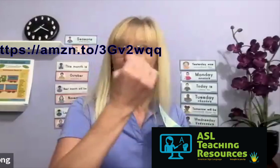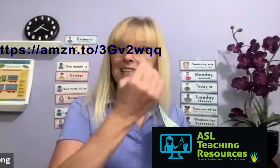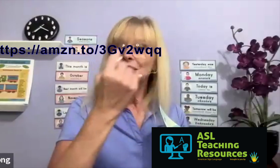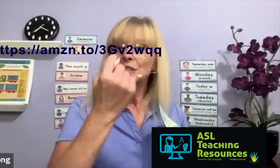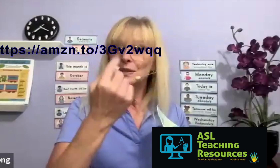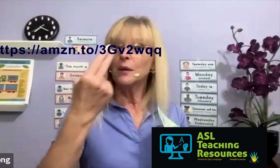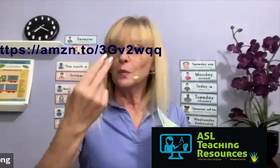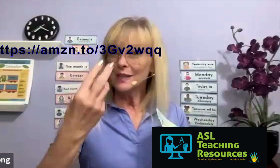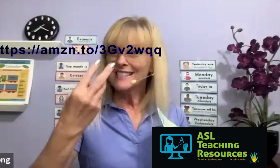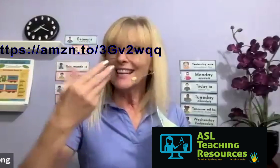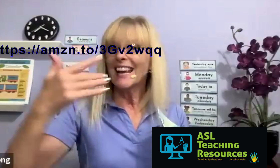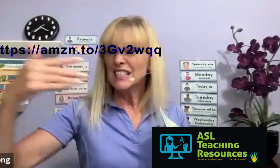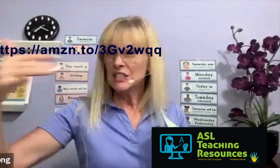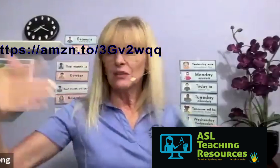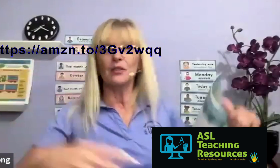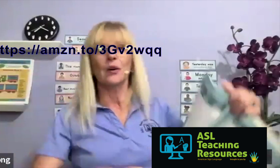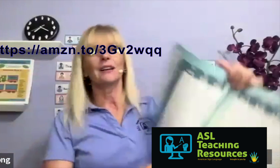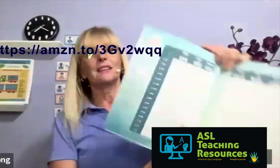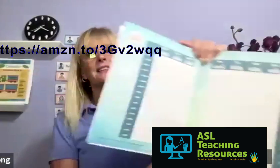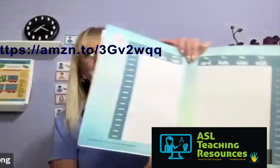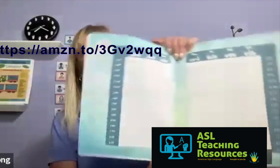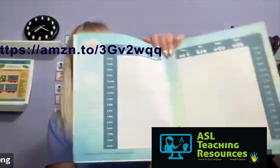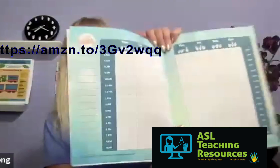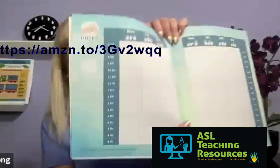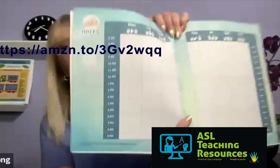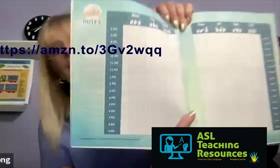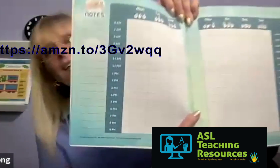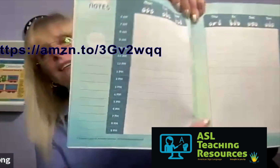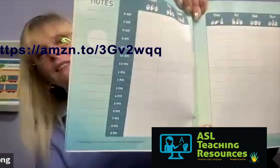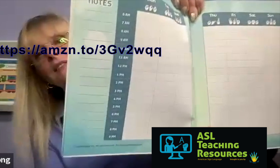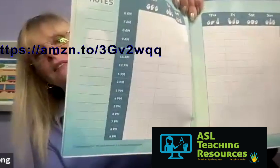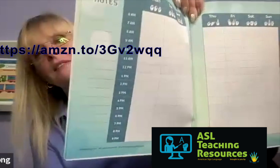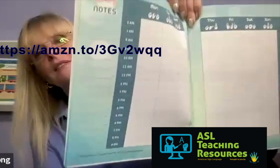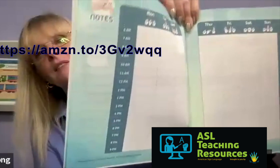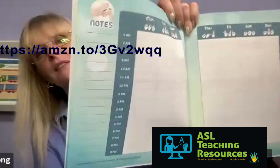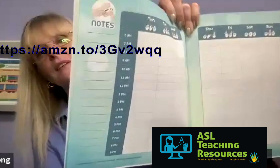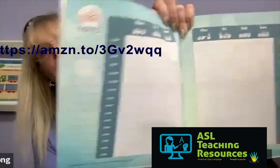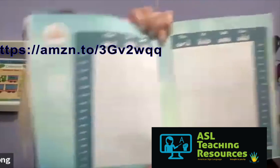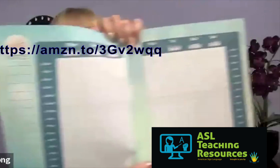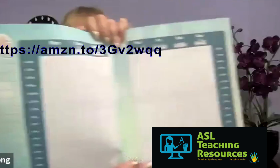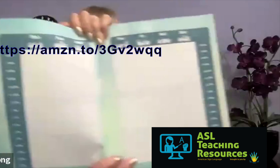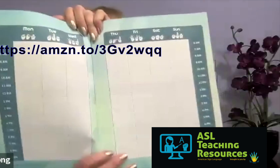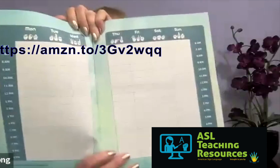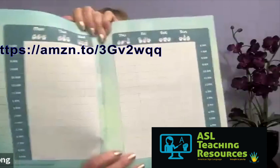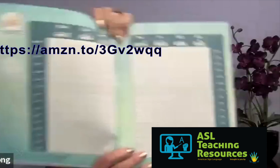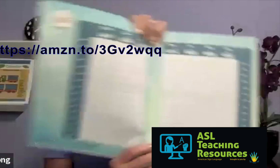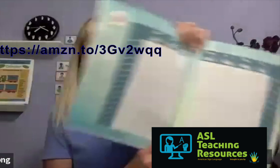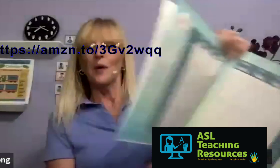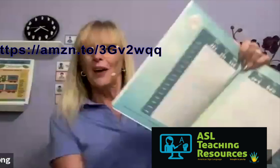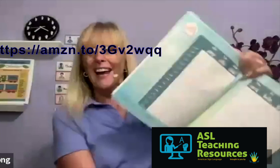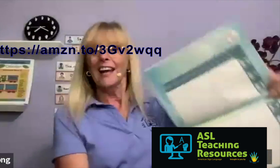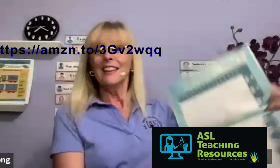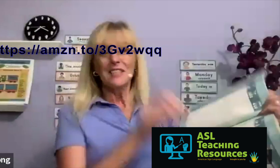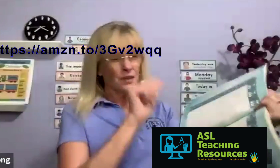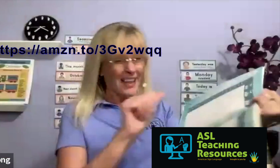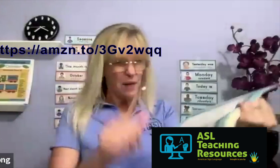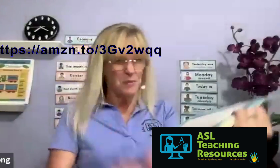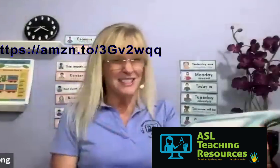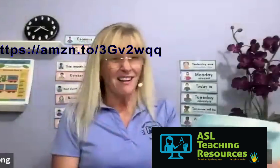Monday, Tuesday, Wednesday, and so forth. So you can see it right here. Okay, and these are on